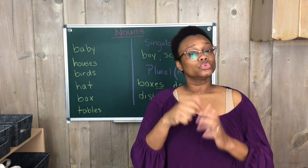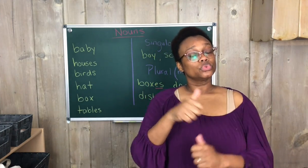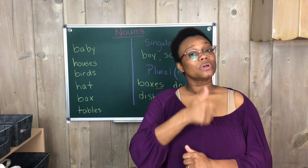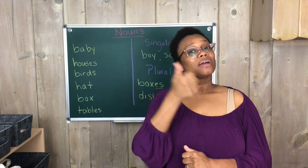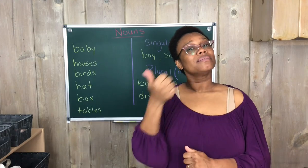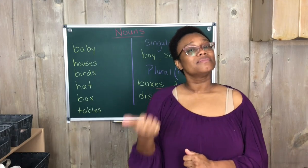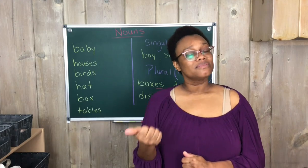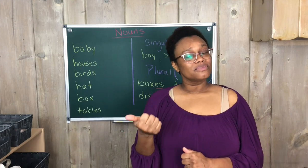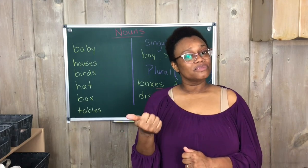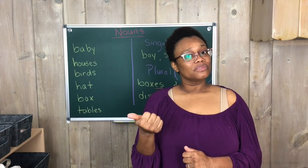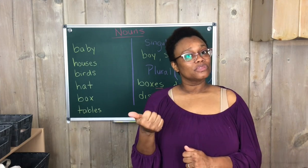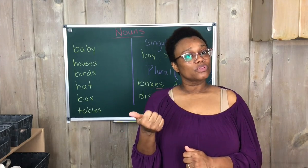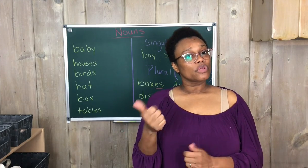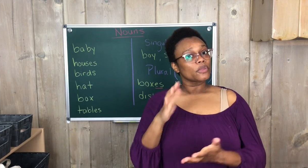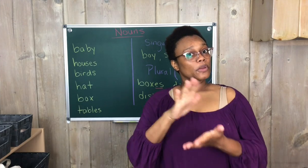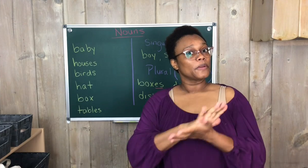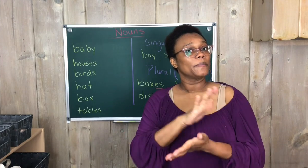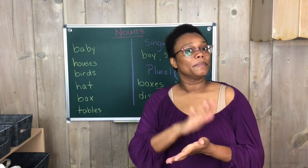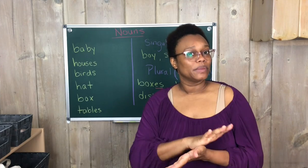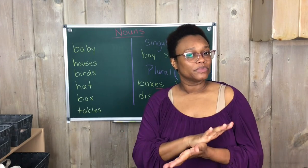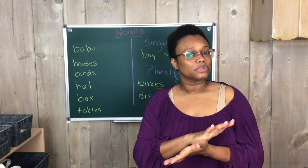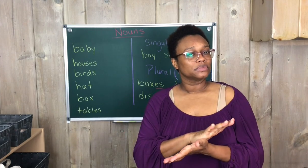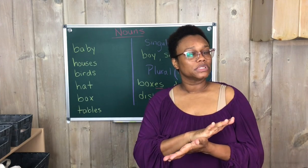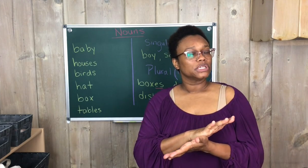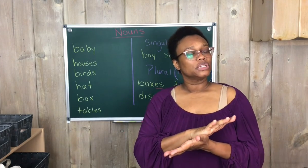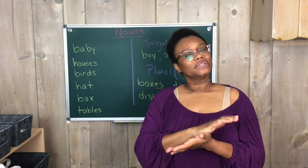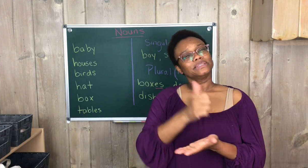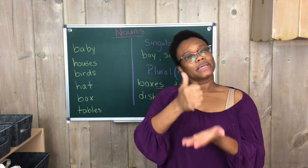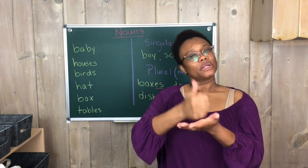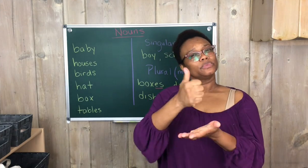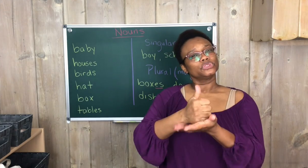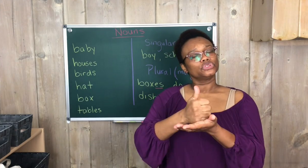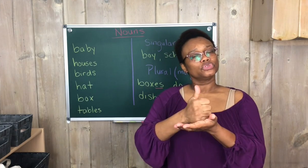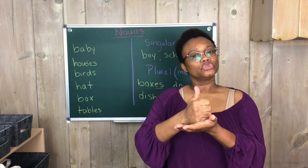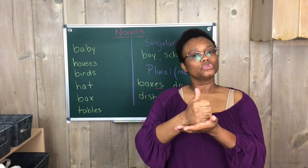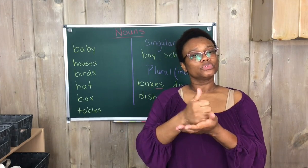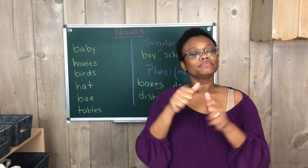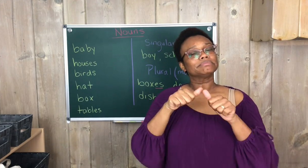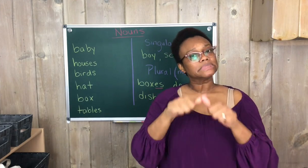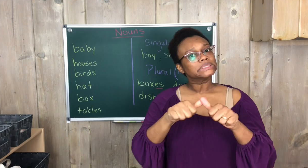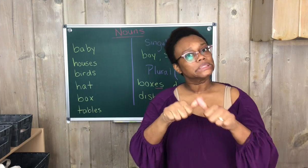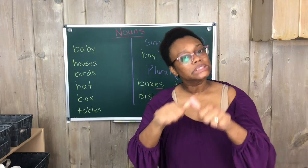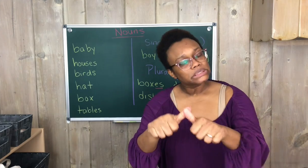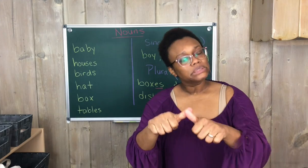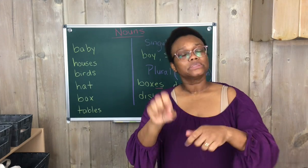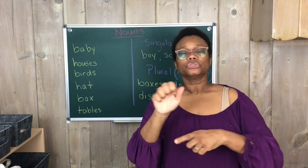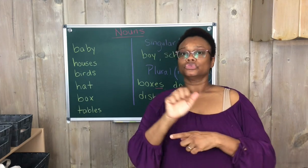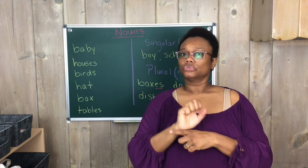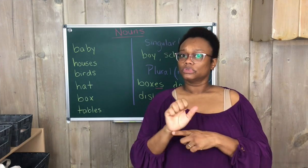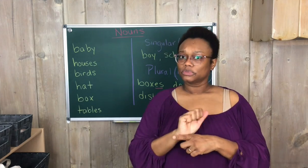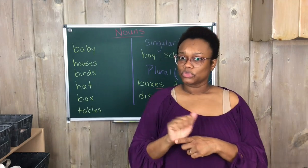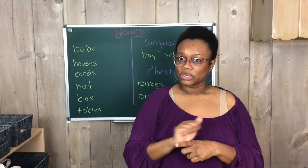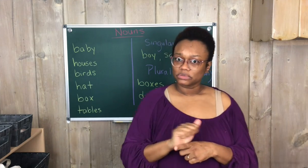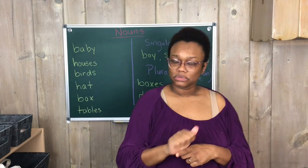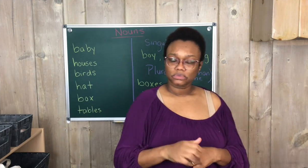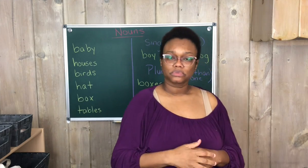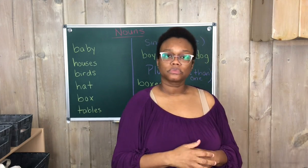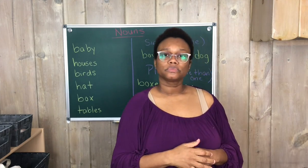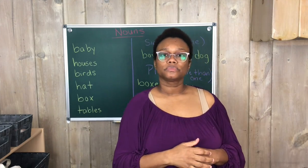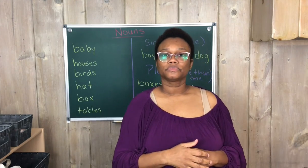So now I'm going to show you another paper that's going to help you to continue practicing and